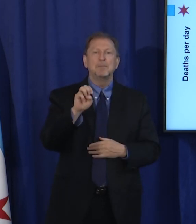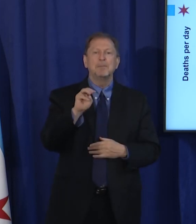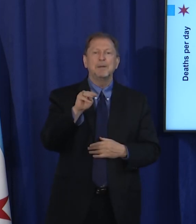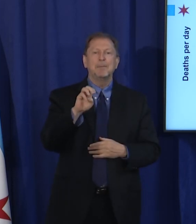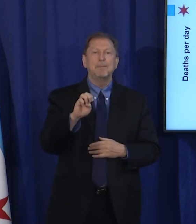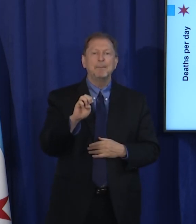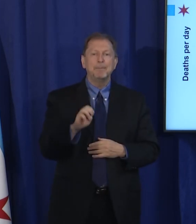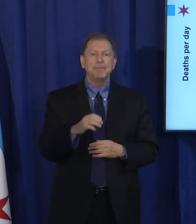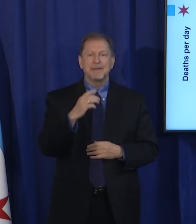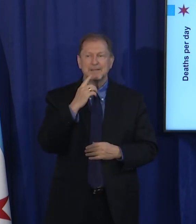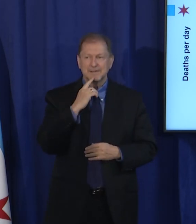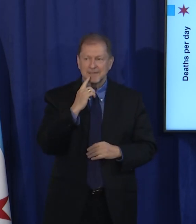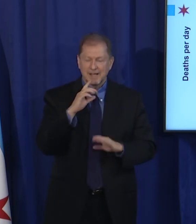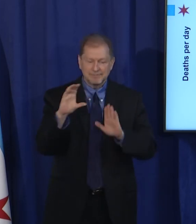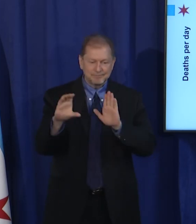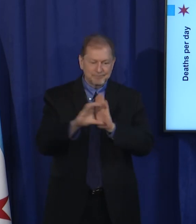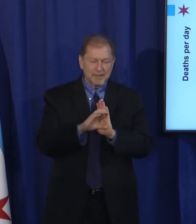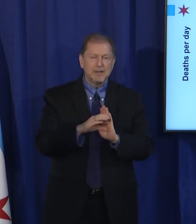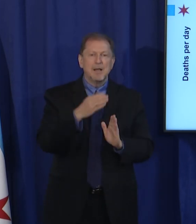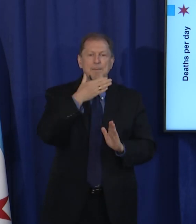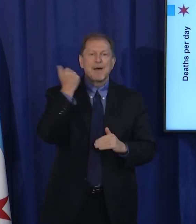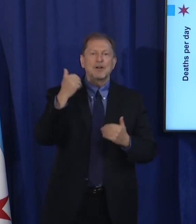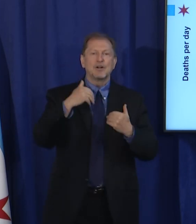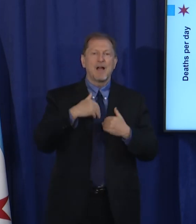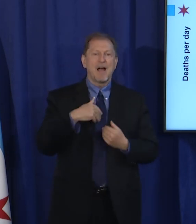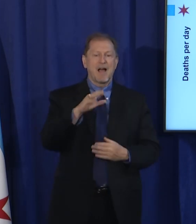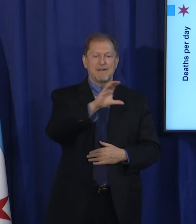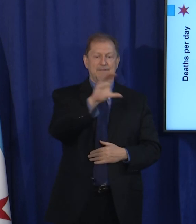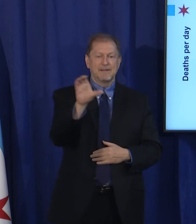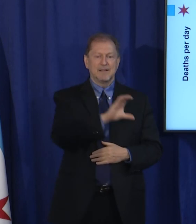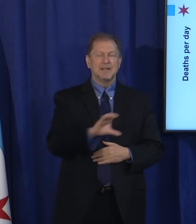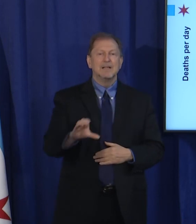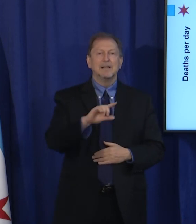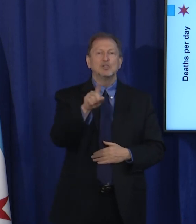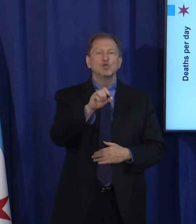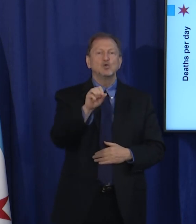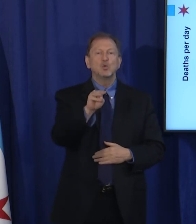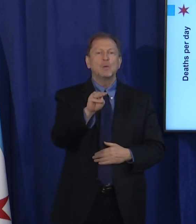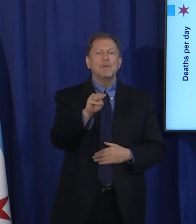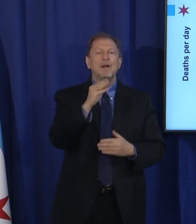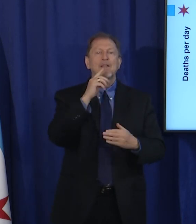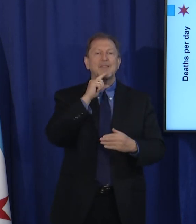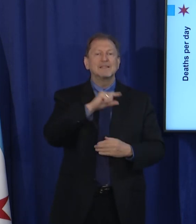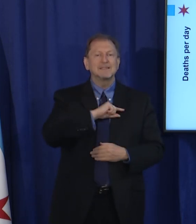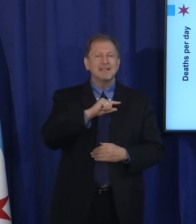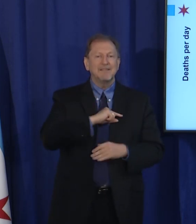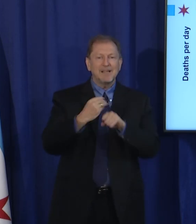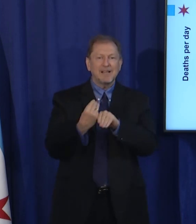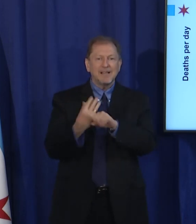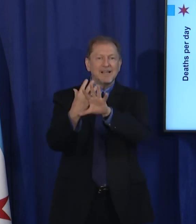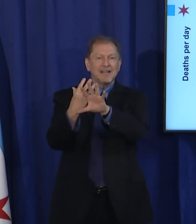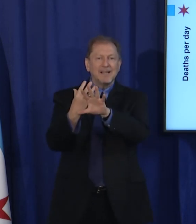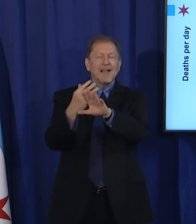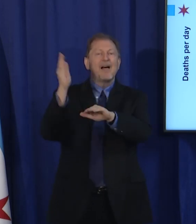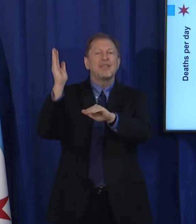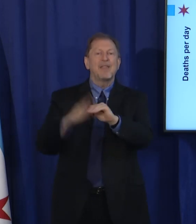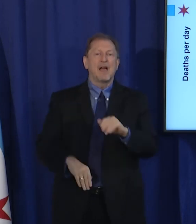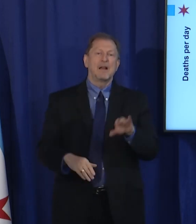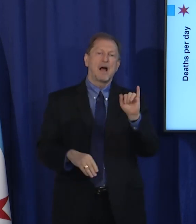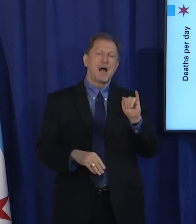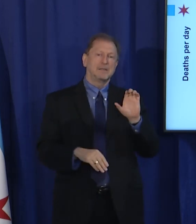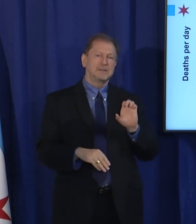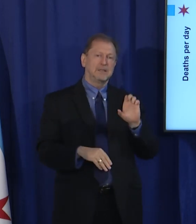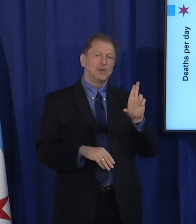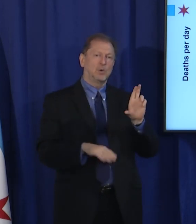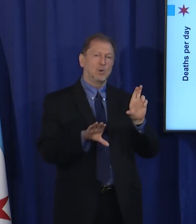to have a Zoom Thanksgiving than an ICU Christmas. It's true, and I want you to think